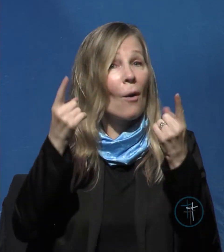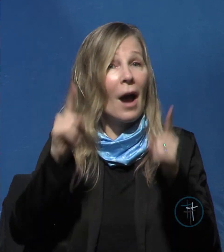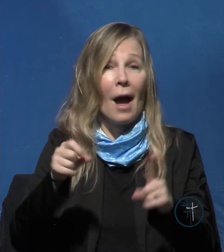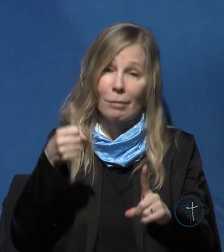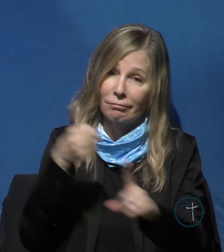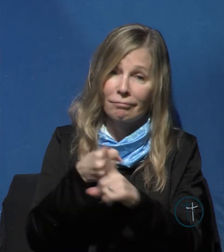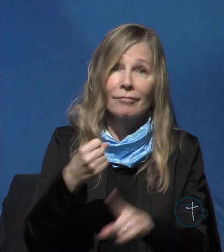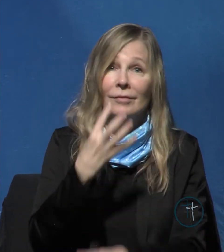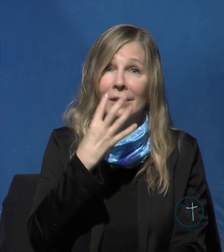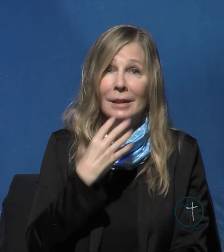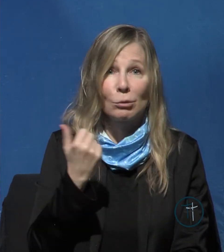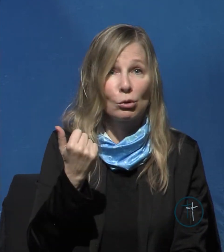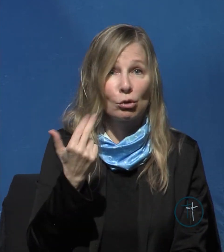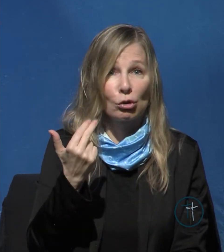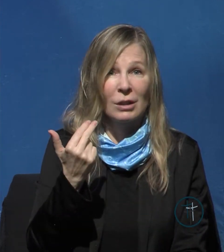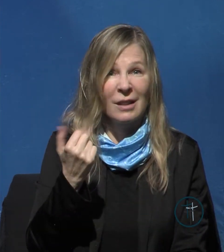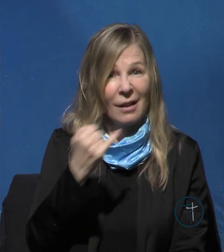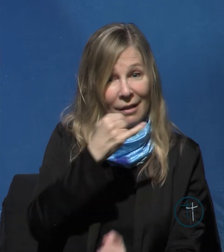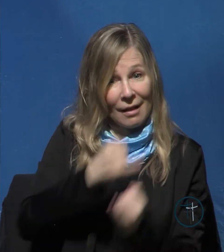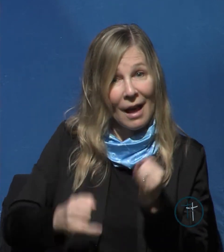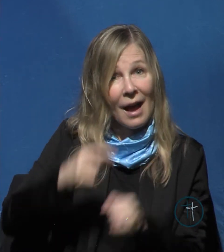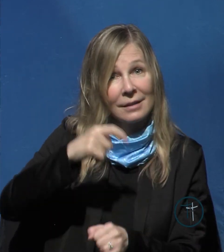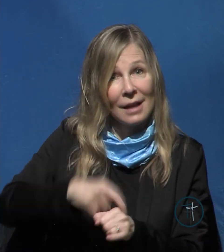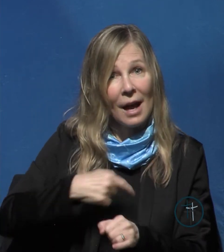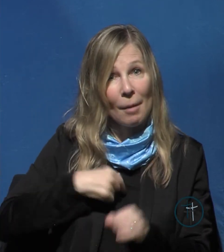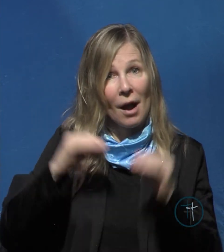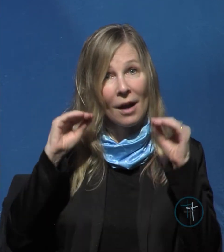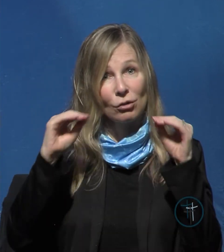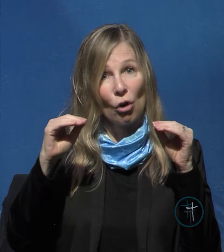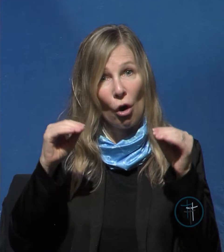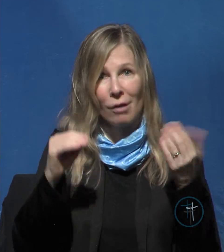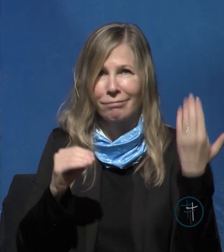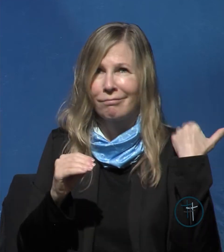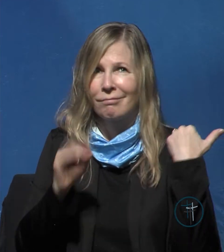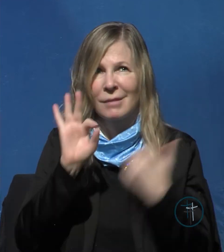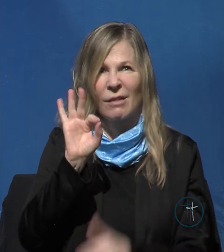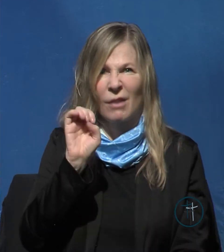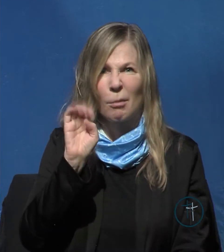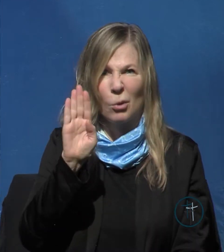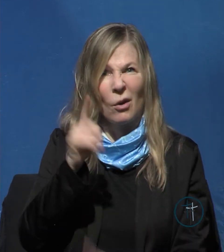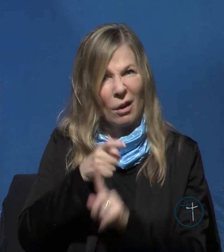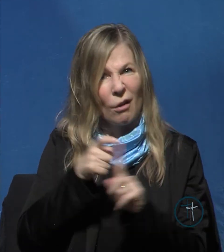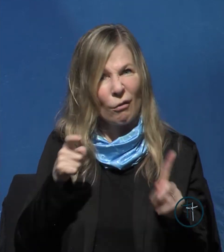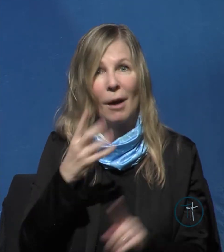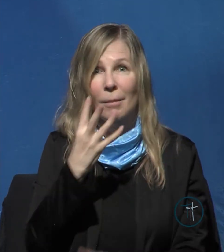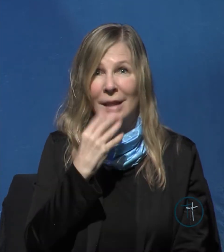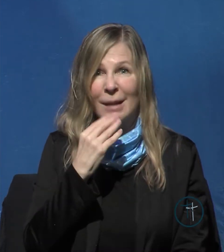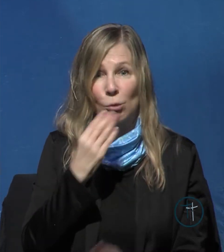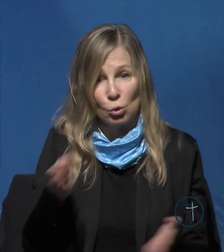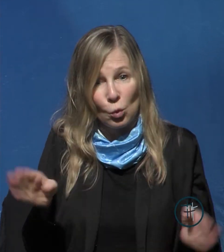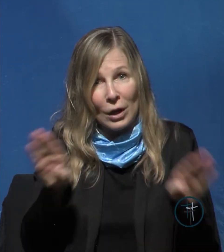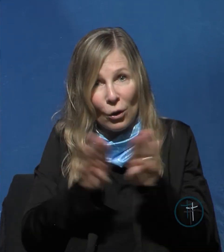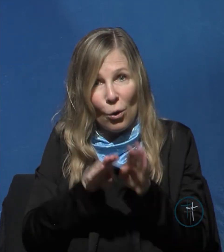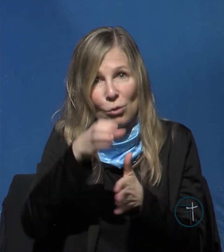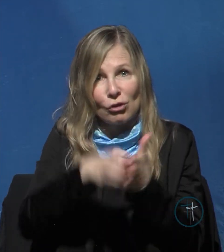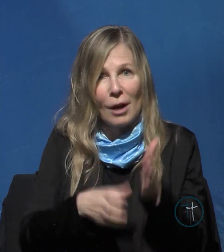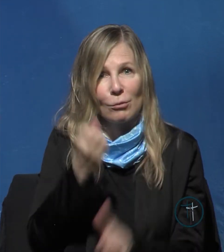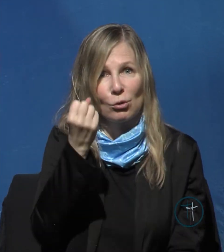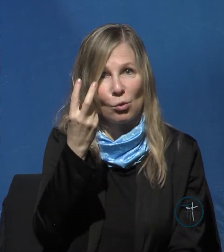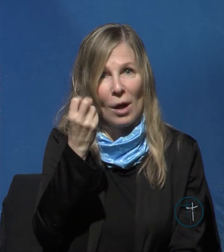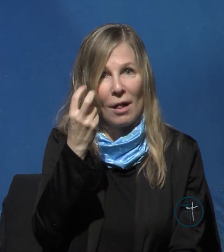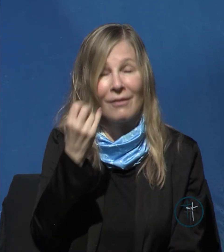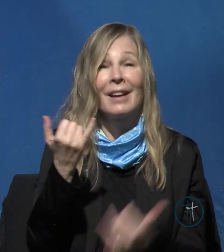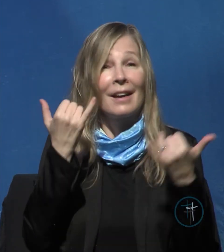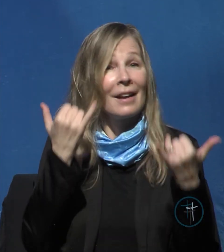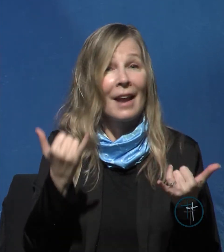last taught back in February out of Hebrews, I finished chapter 12. And so we find ourselves